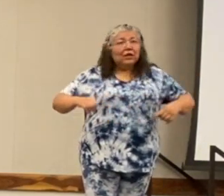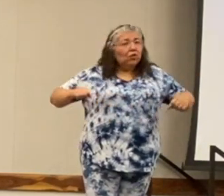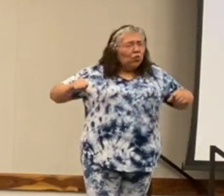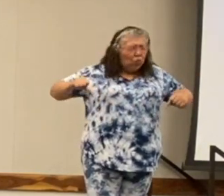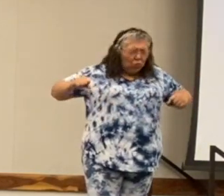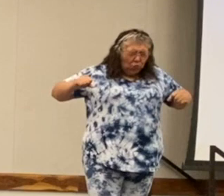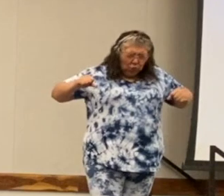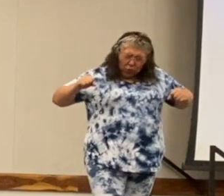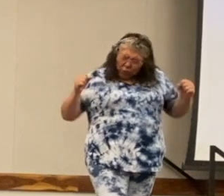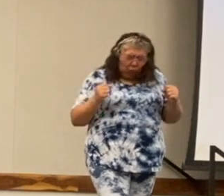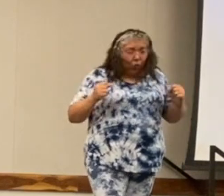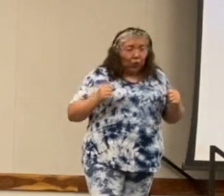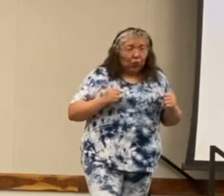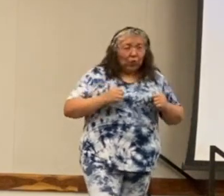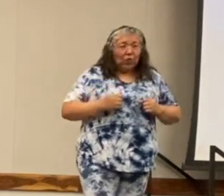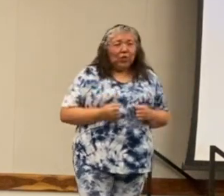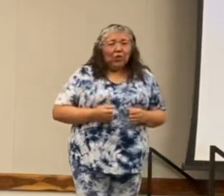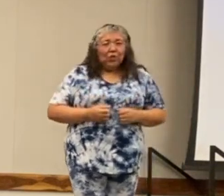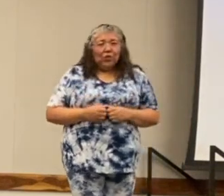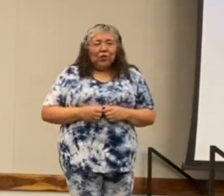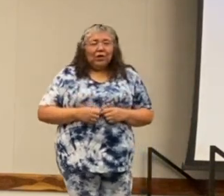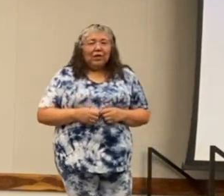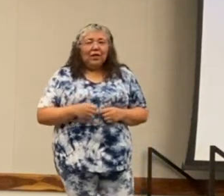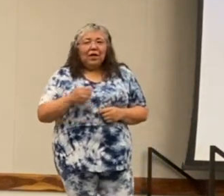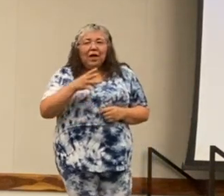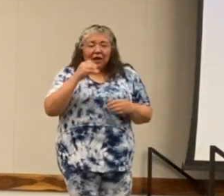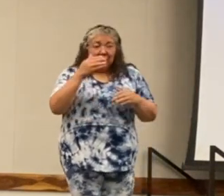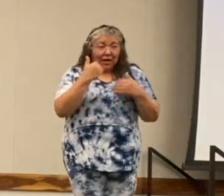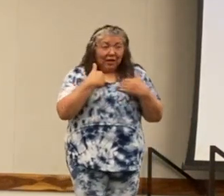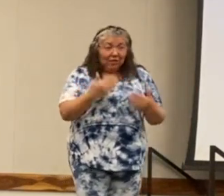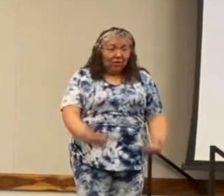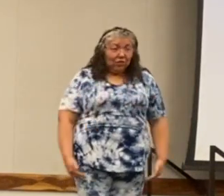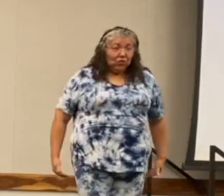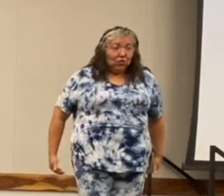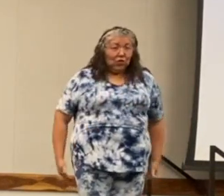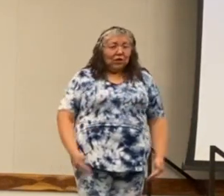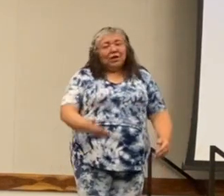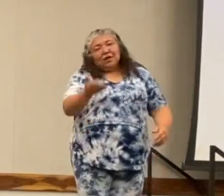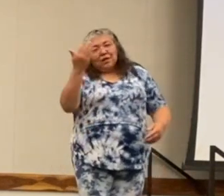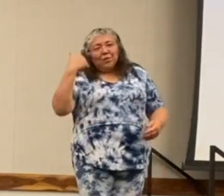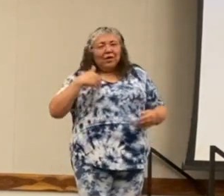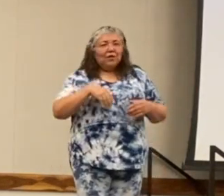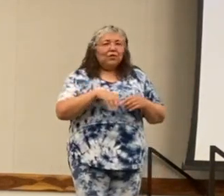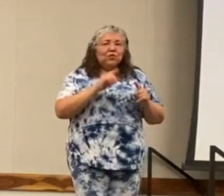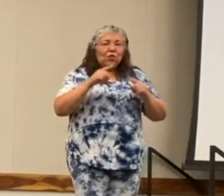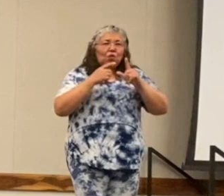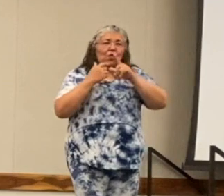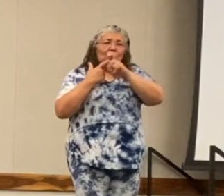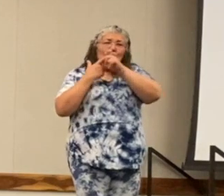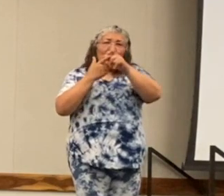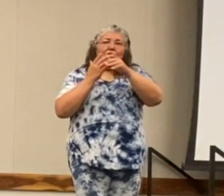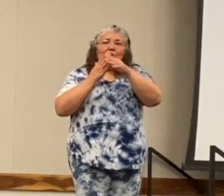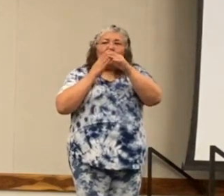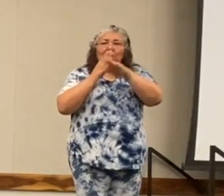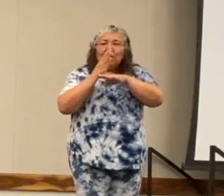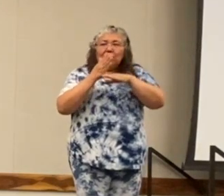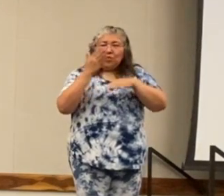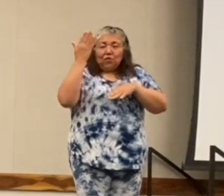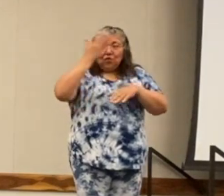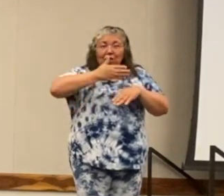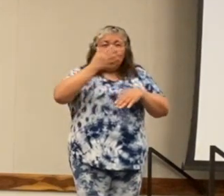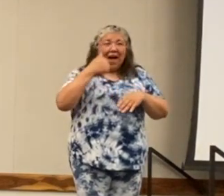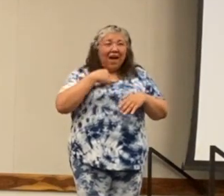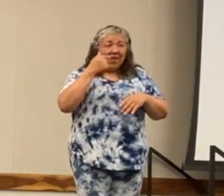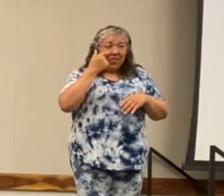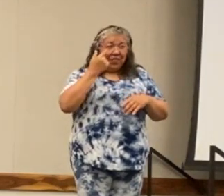man, it is cold. And he's wearing shorts. So he goes, come on, let's race across the front here. And I was like, bro, I think there's